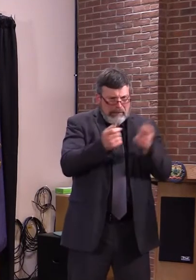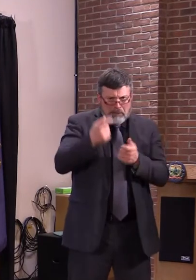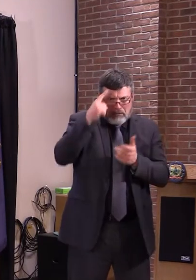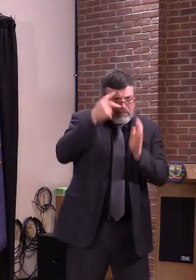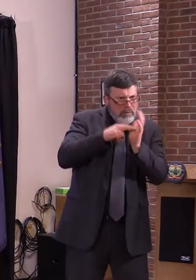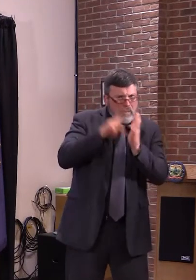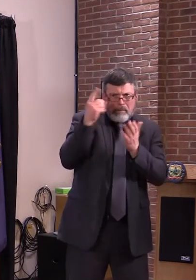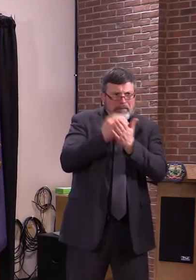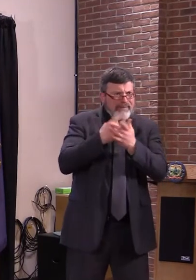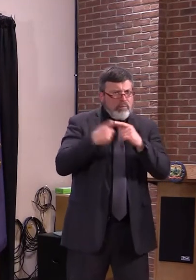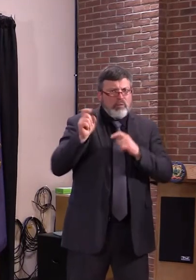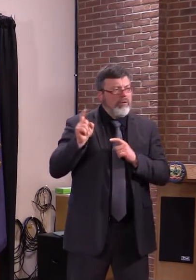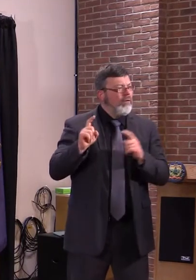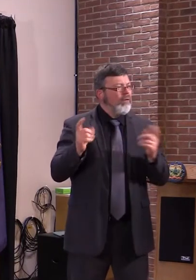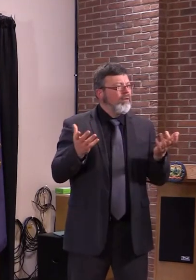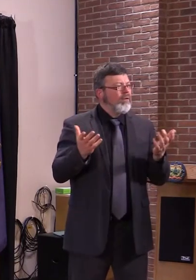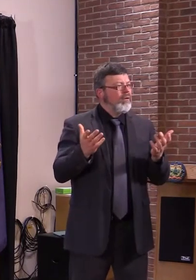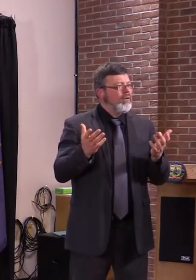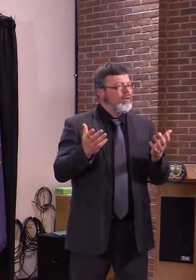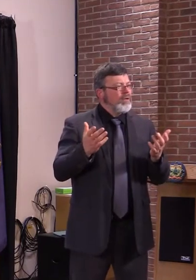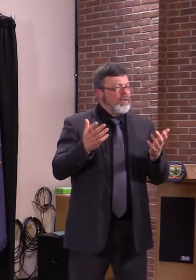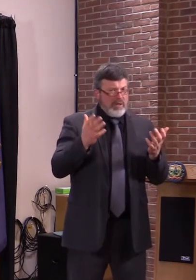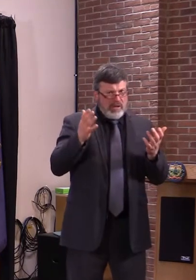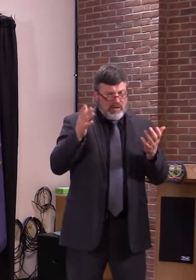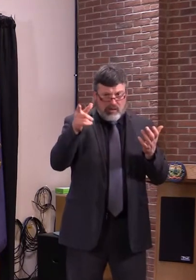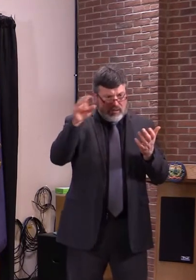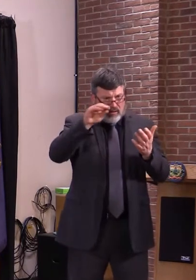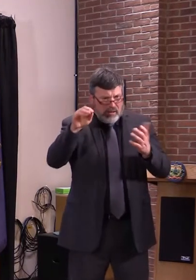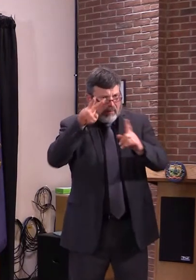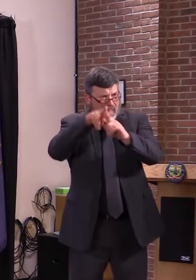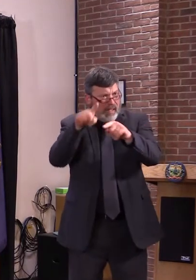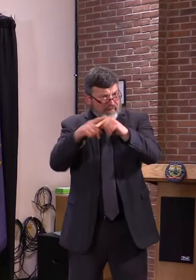these essential infrastructure projects in the future.